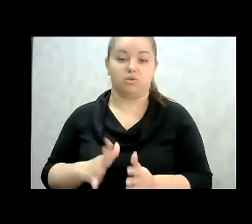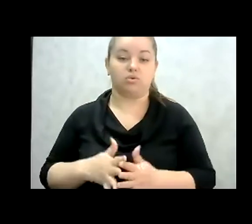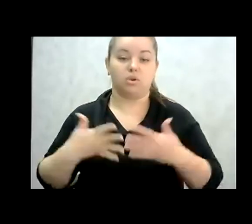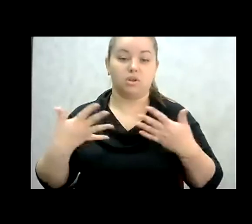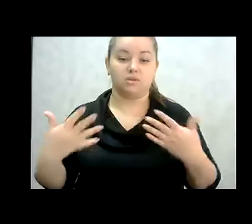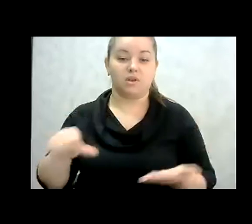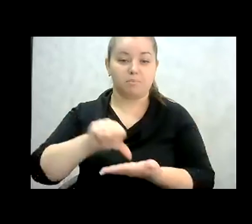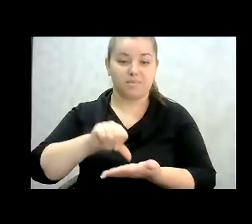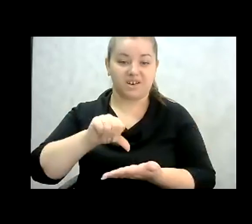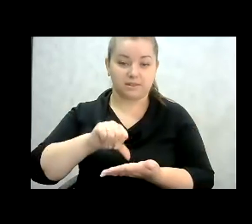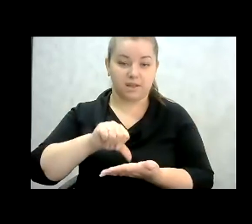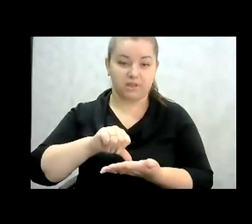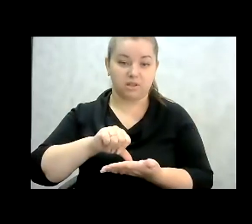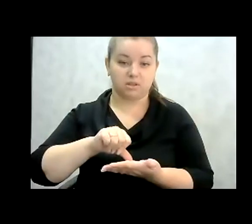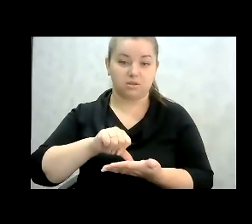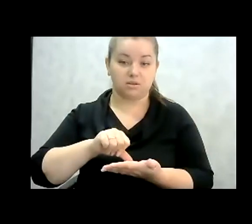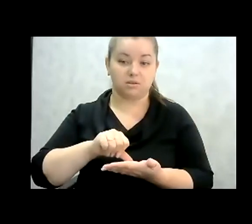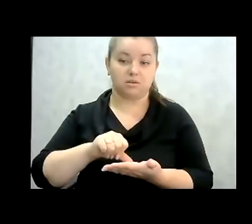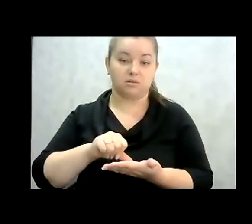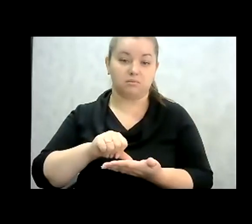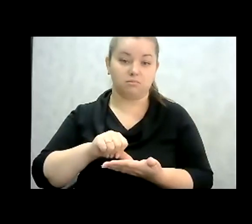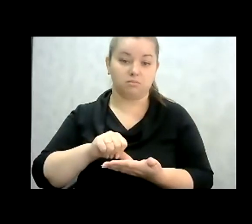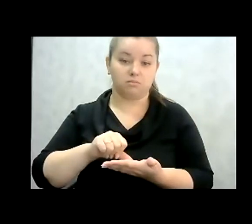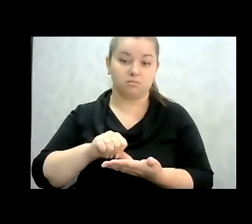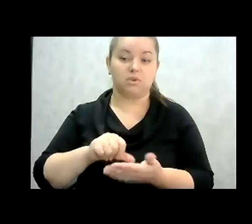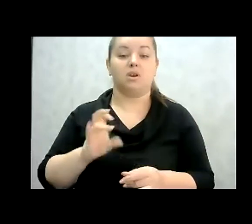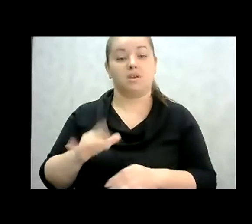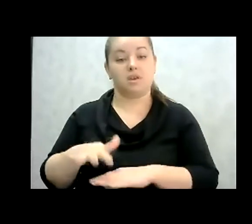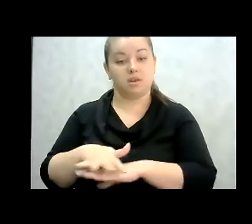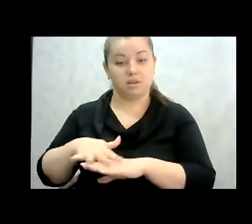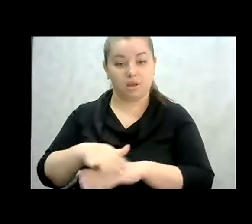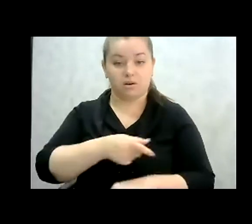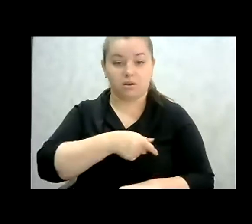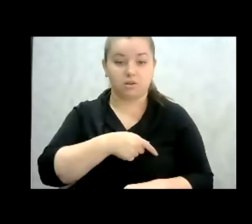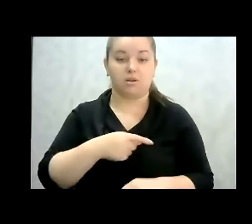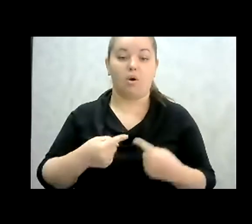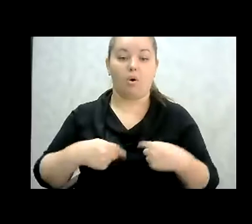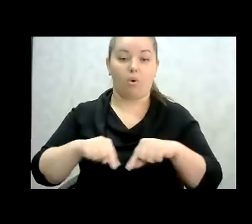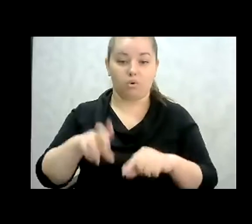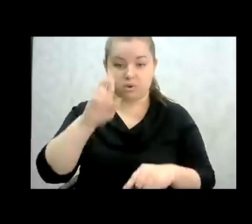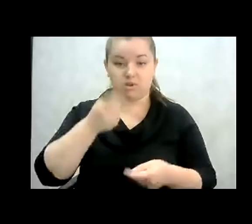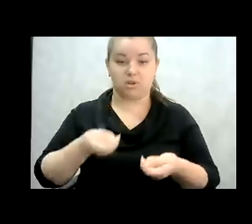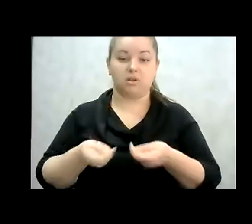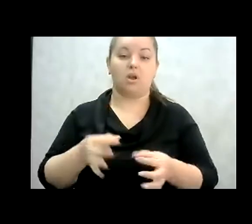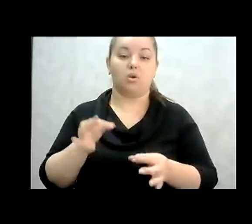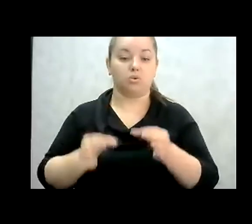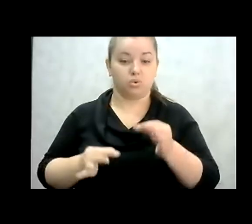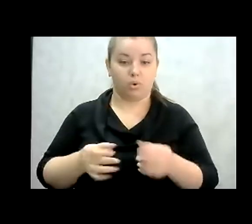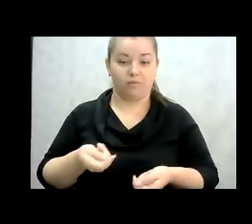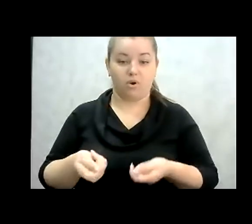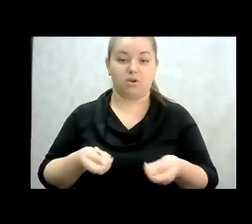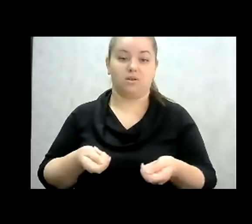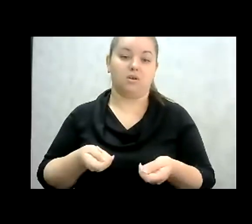It's good that there are so many individuals attending our conference, including